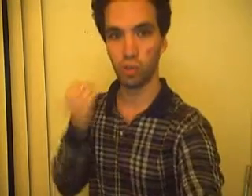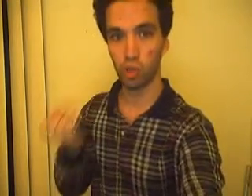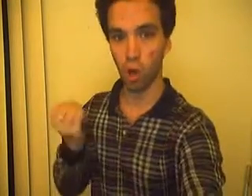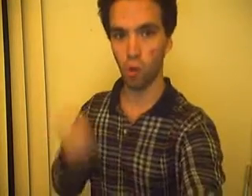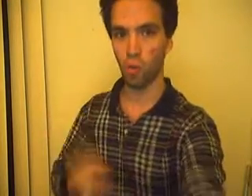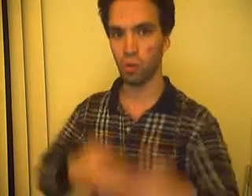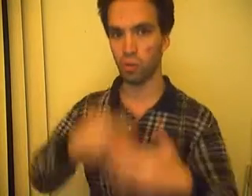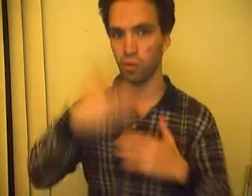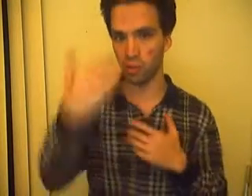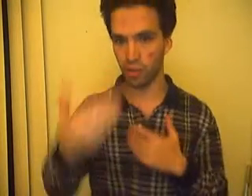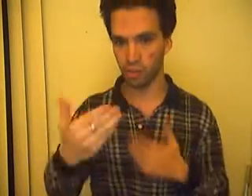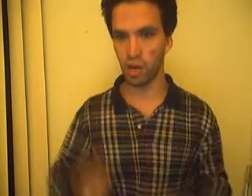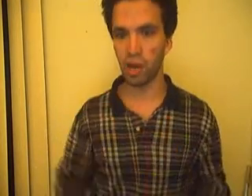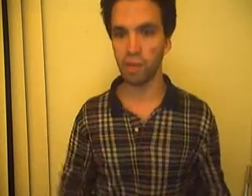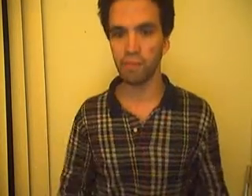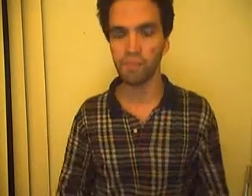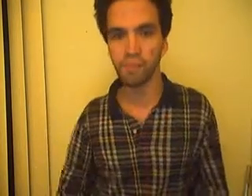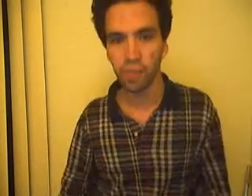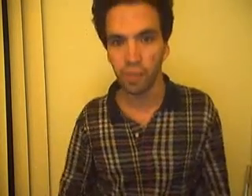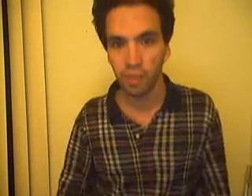So, next line.